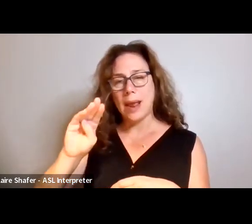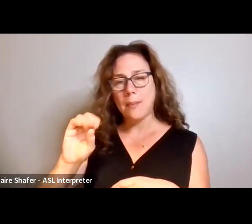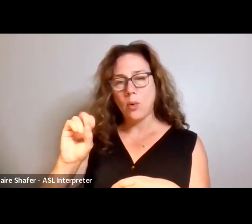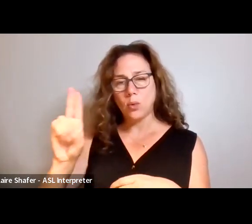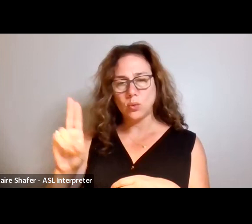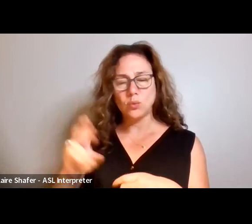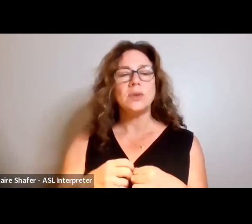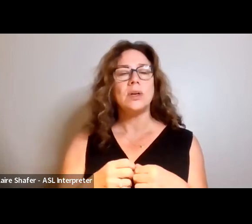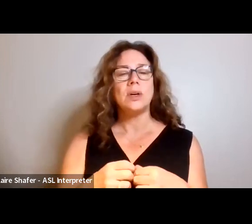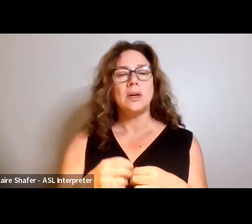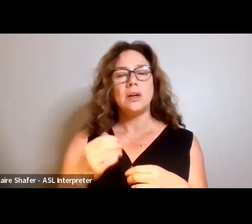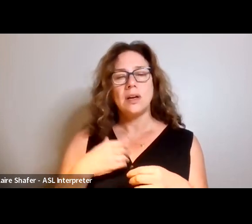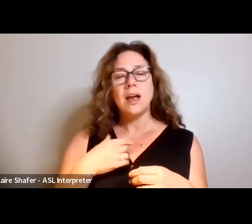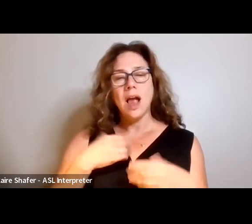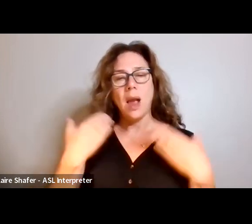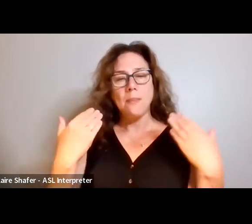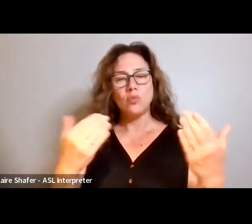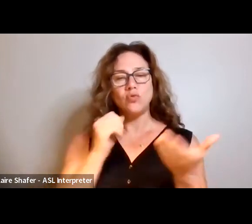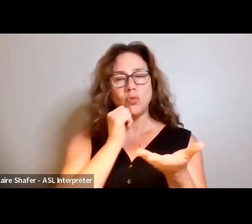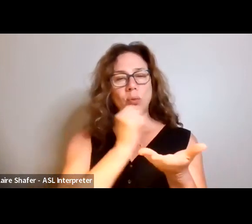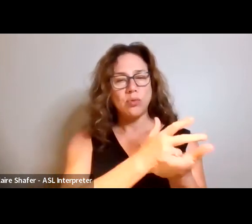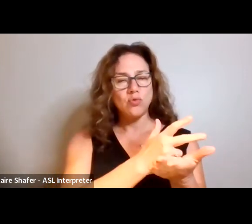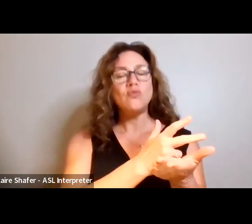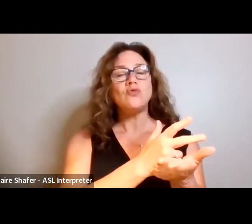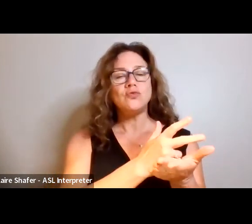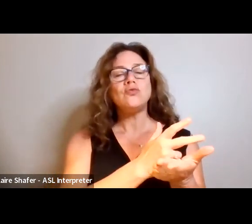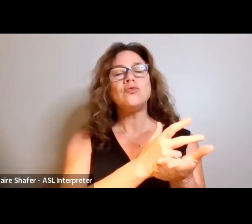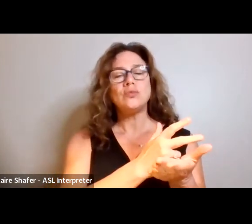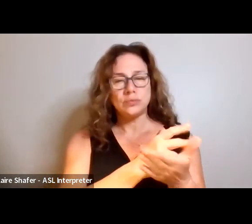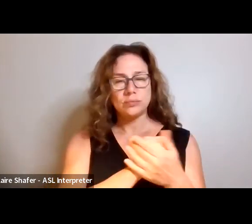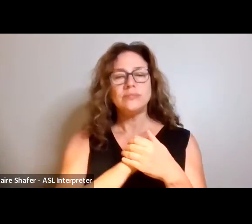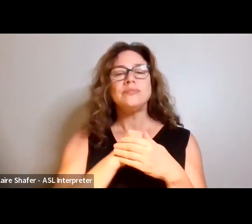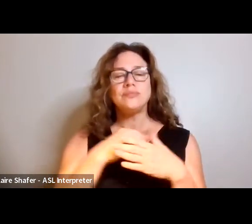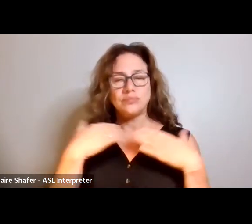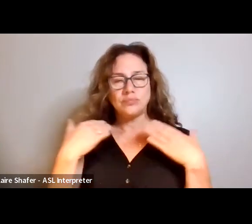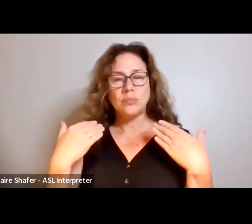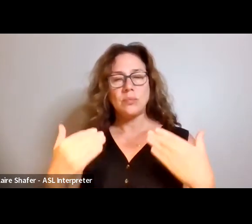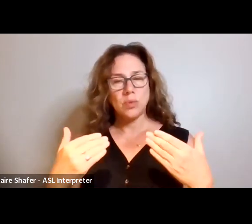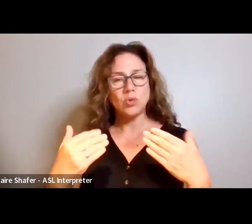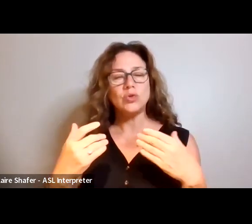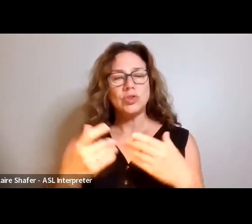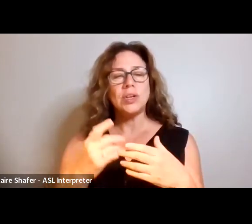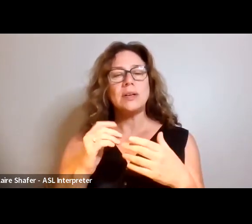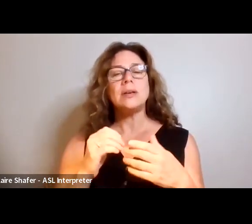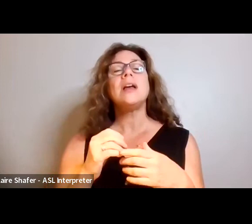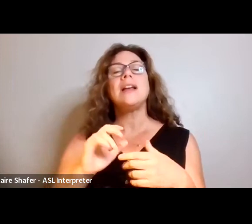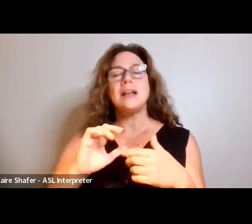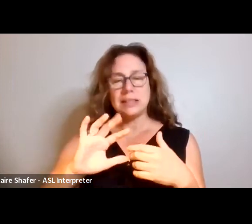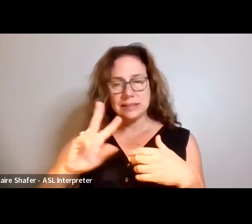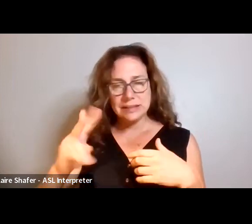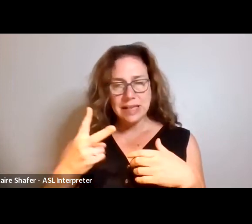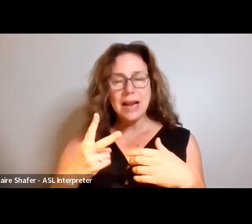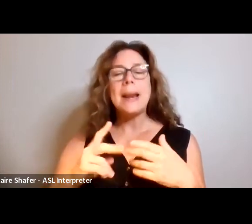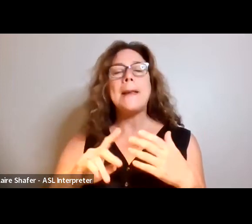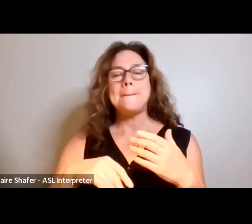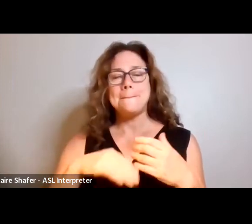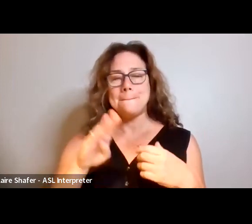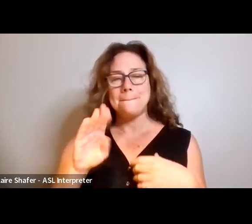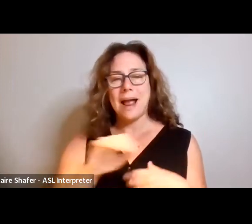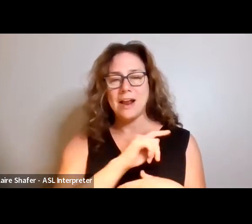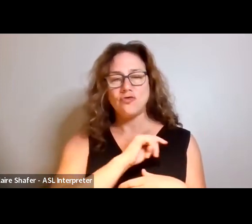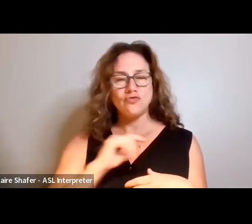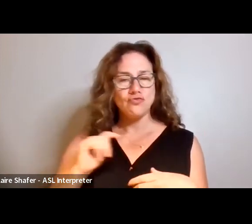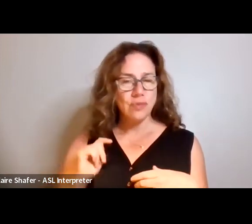Yes. I move to approve. All right. Motion made by trustee Jacobson, seconded by trustee Andrade Zuniga. All those in favor, please say